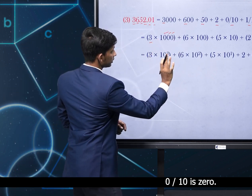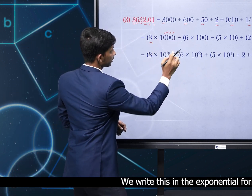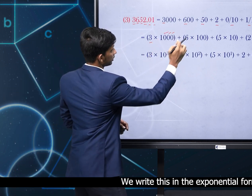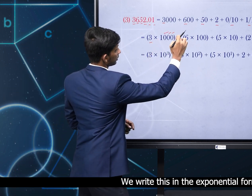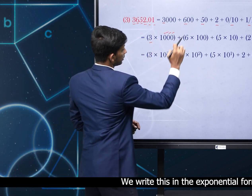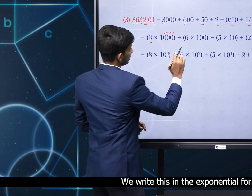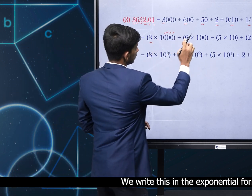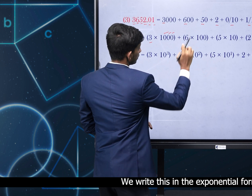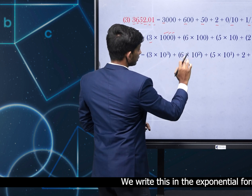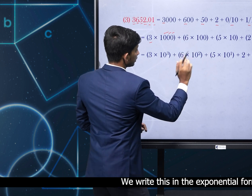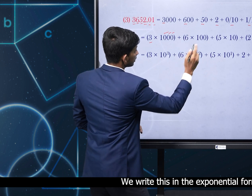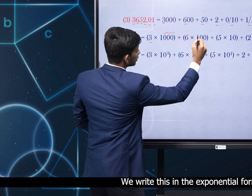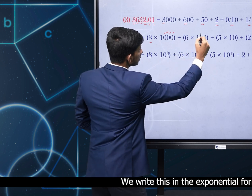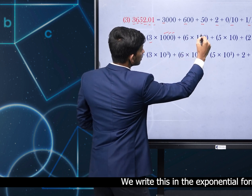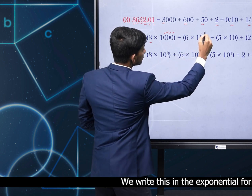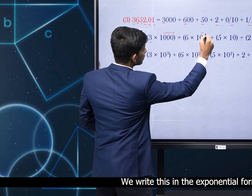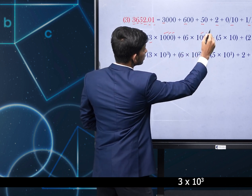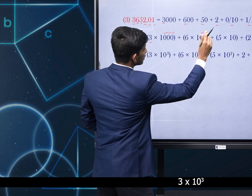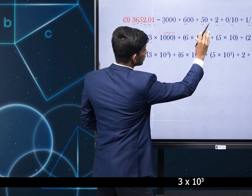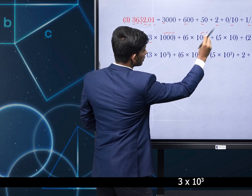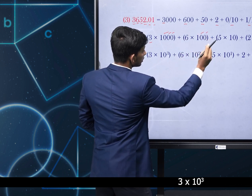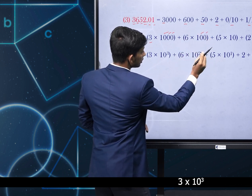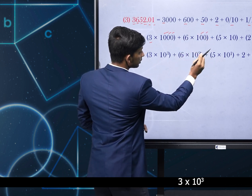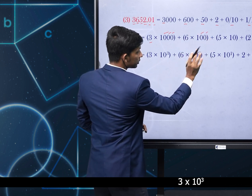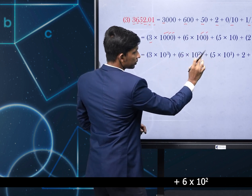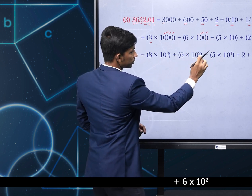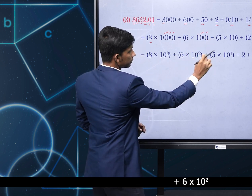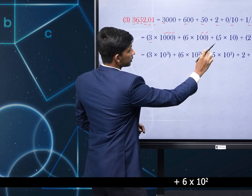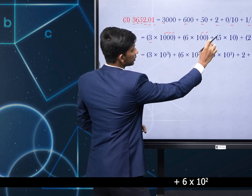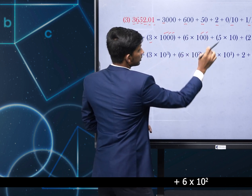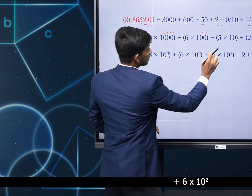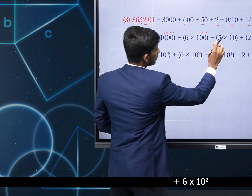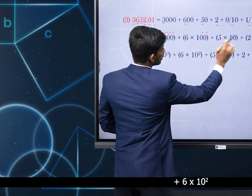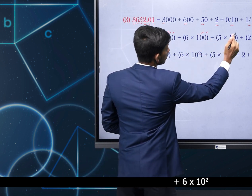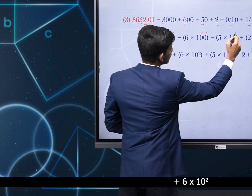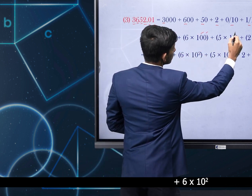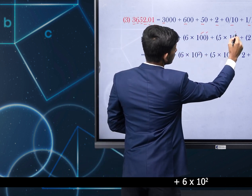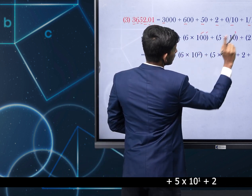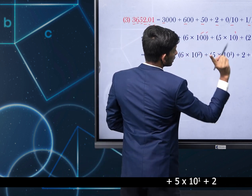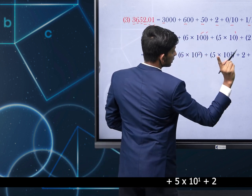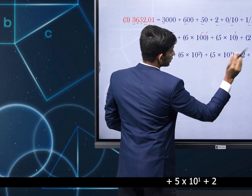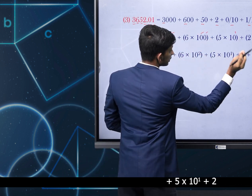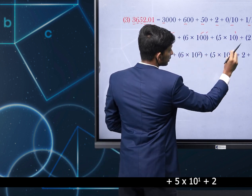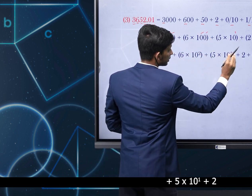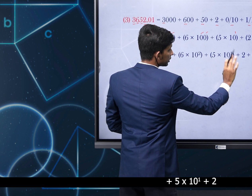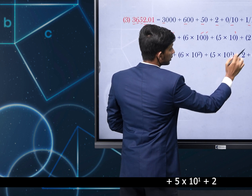We write this in the exponential form. 3 into 10 to the power of 3 plus 6 into 10 to the power of 2 plus 5 into 10 to the power of